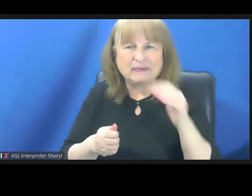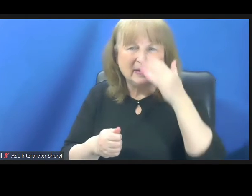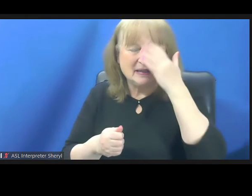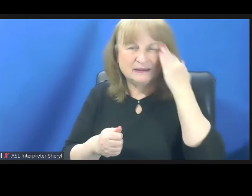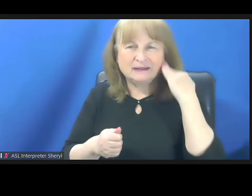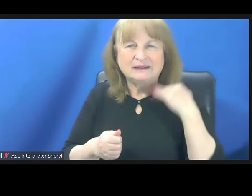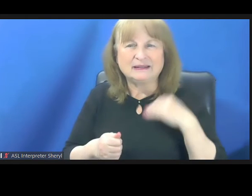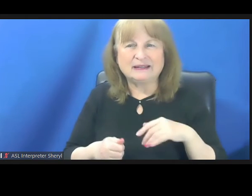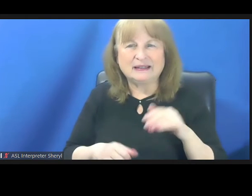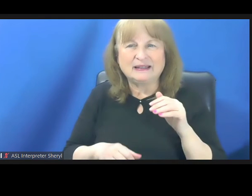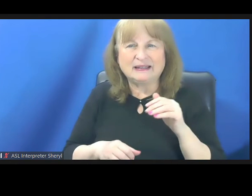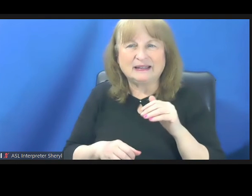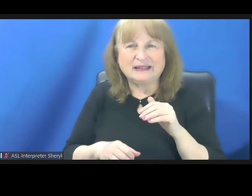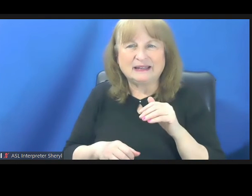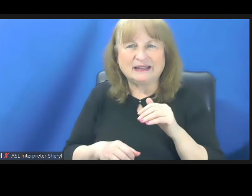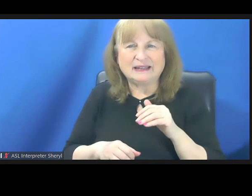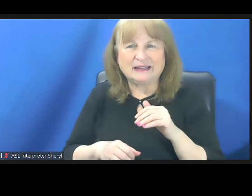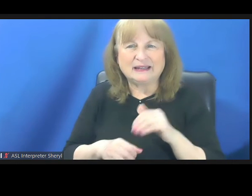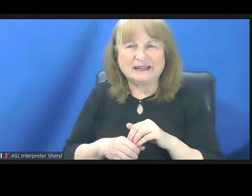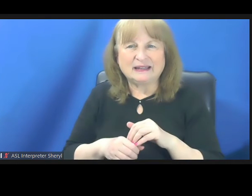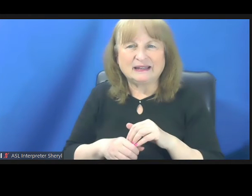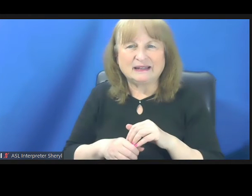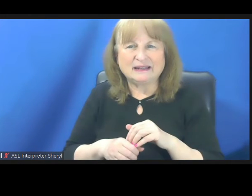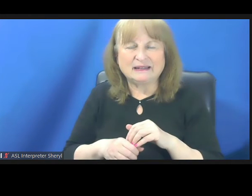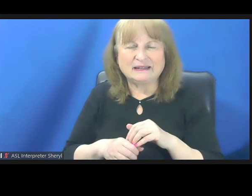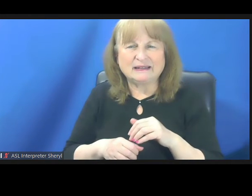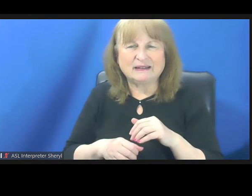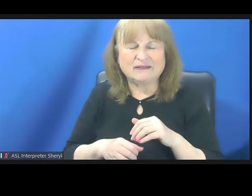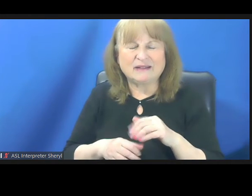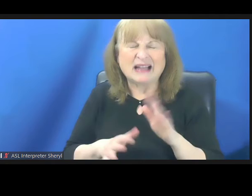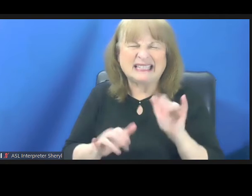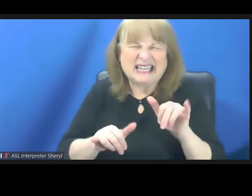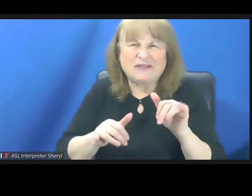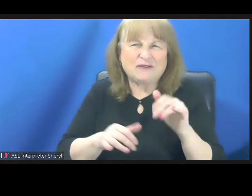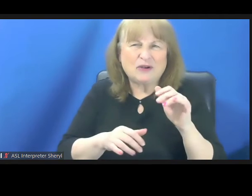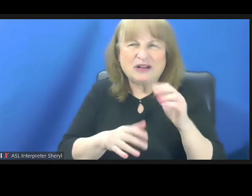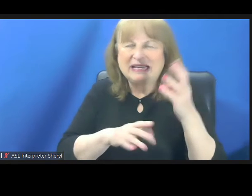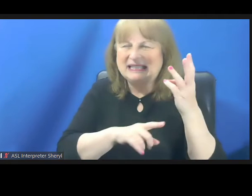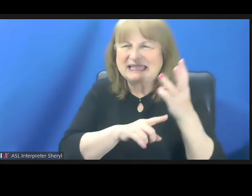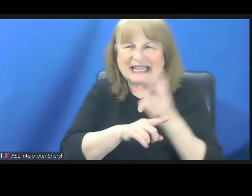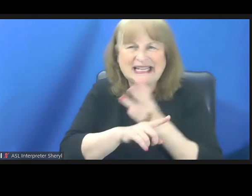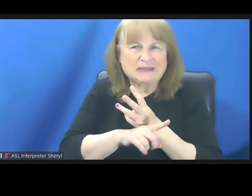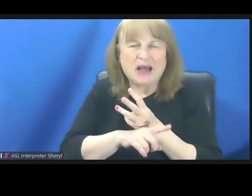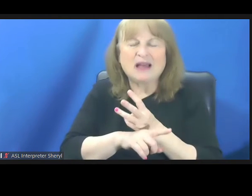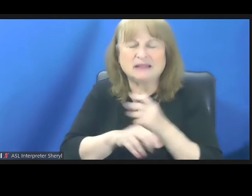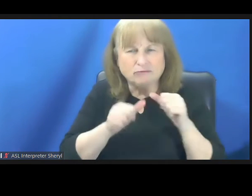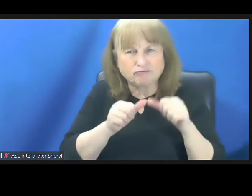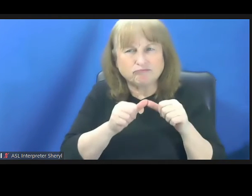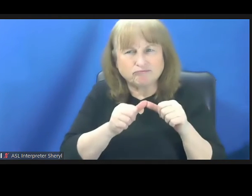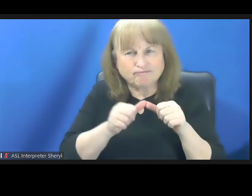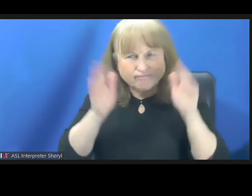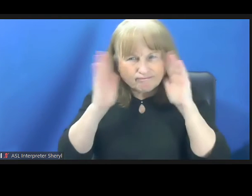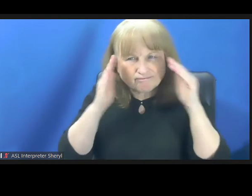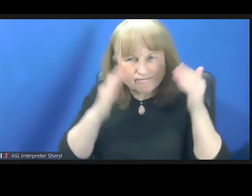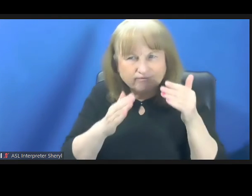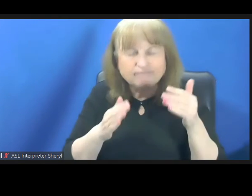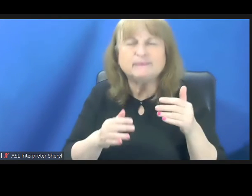in Bar for 6 months back and forth already. And